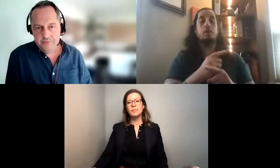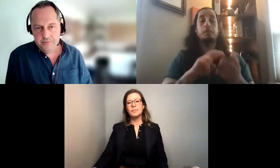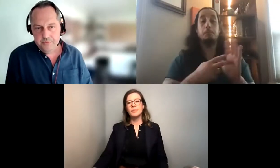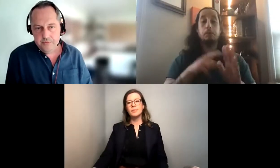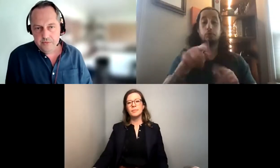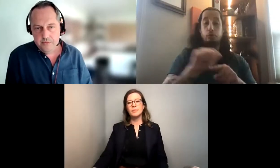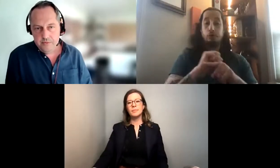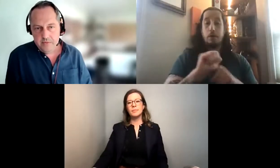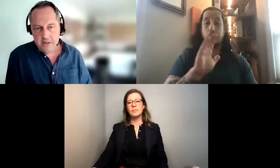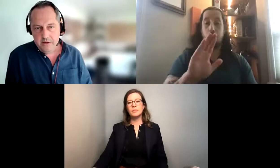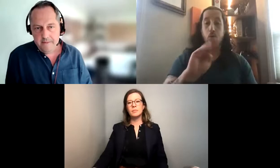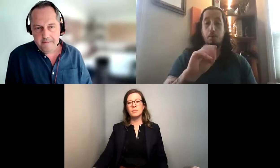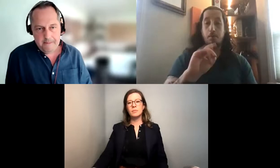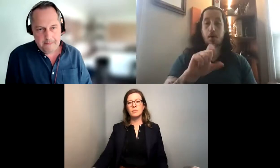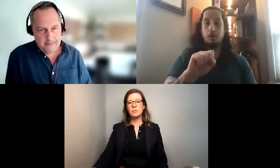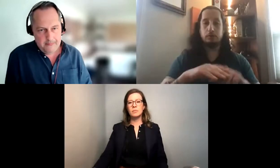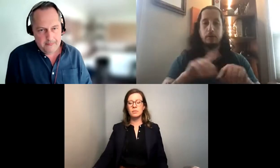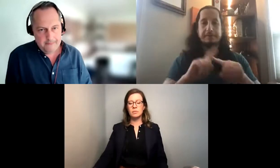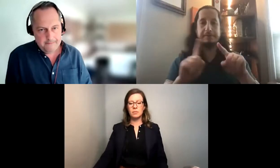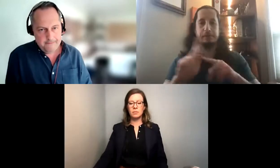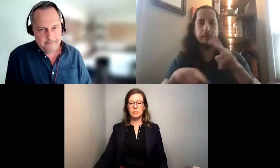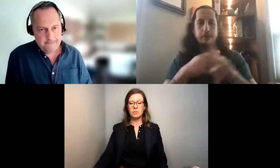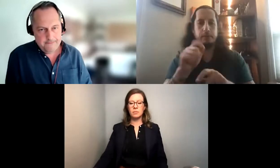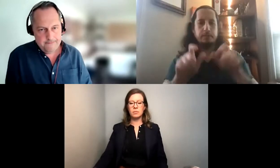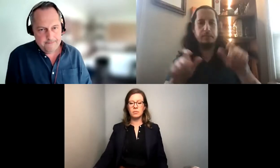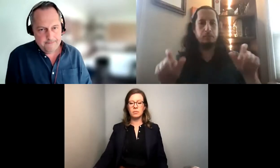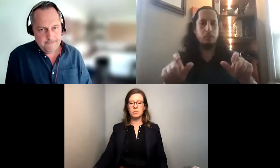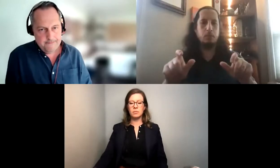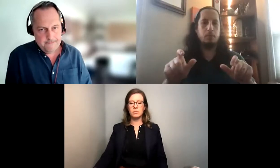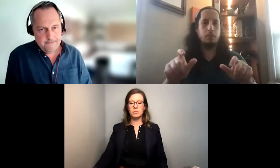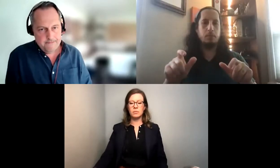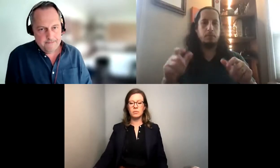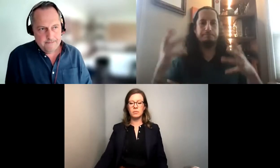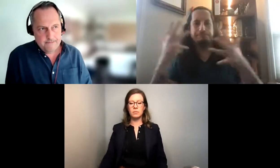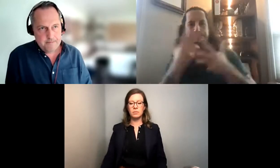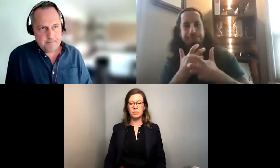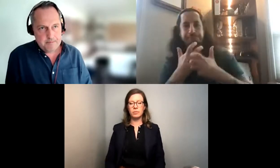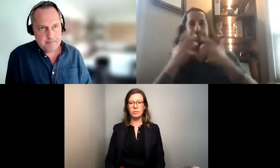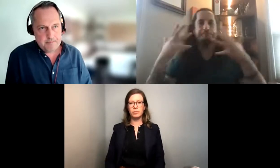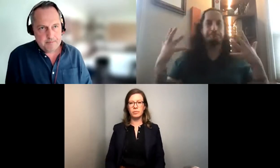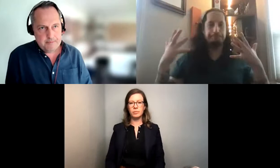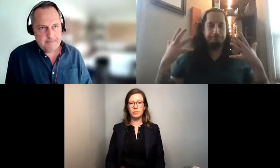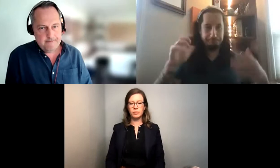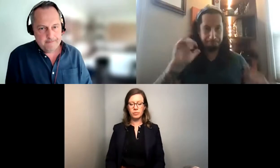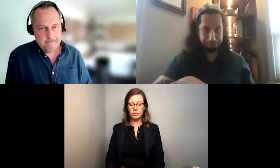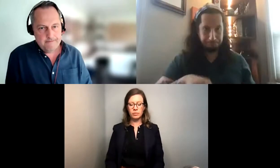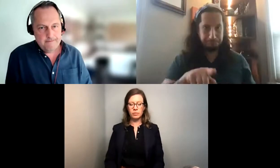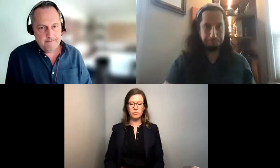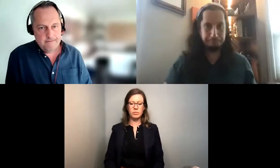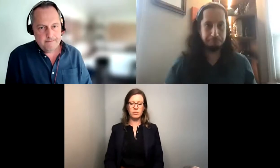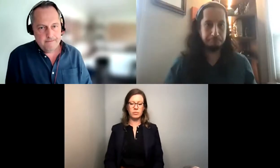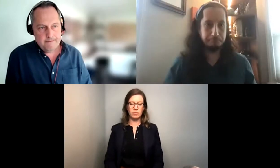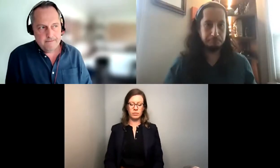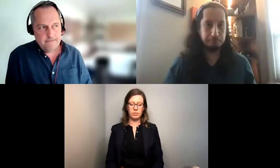So if I'm understanding you correctly, that means that you train your models on different types of people, different